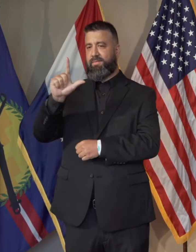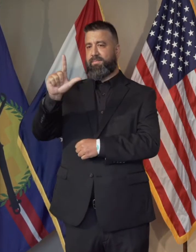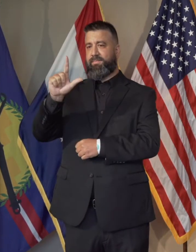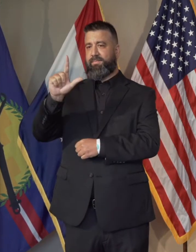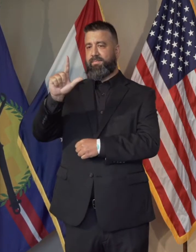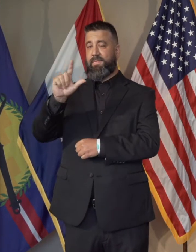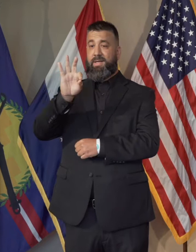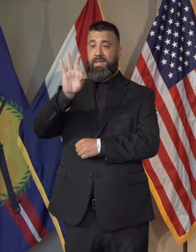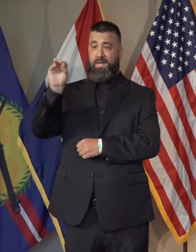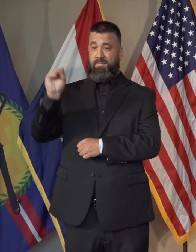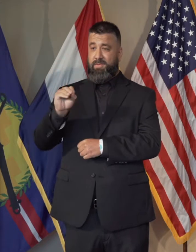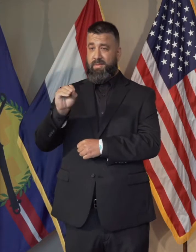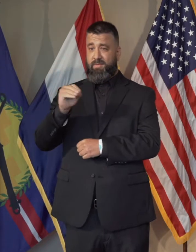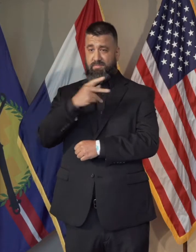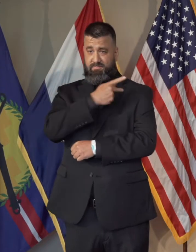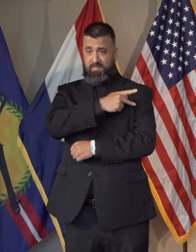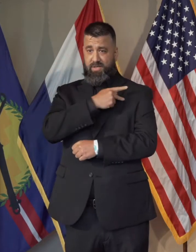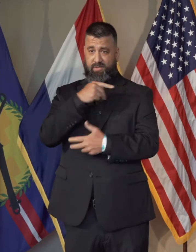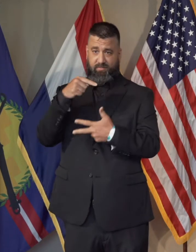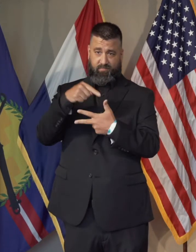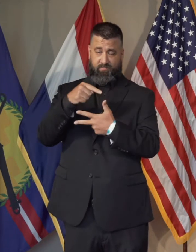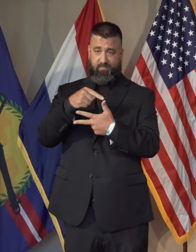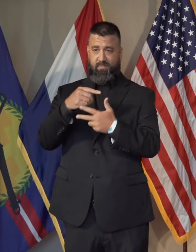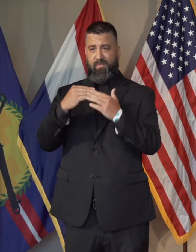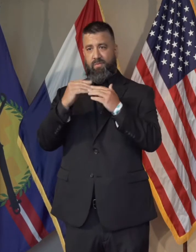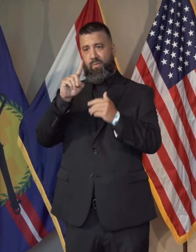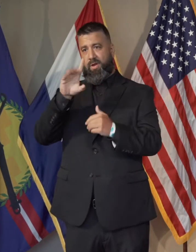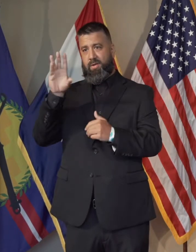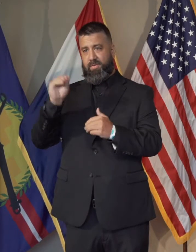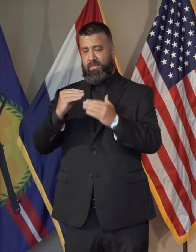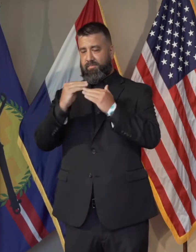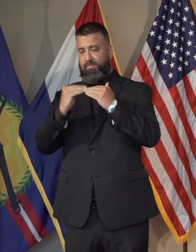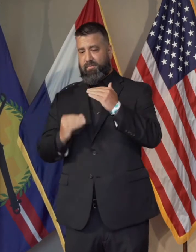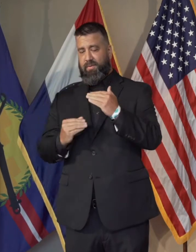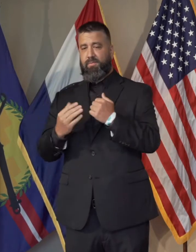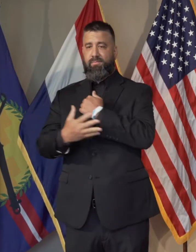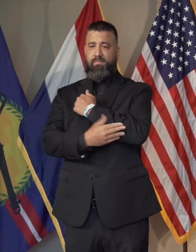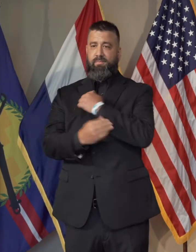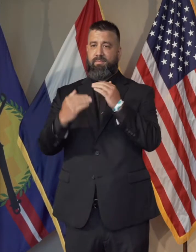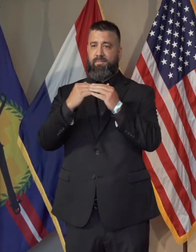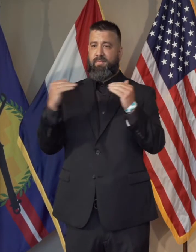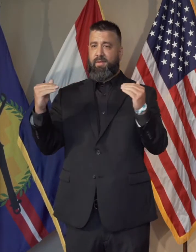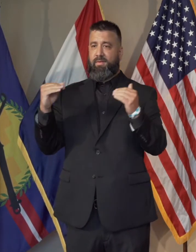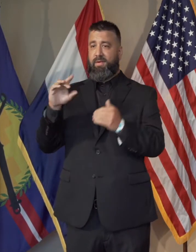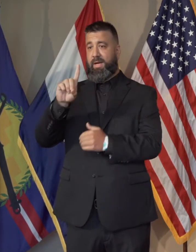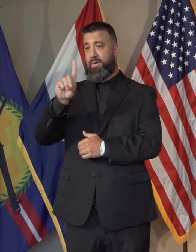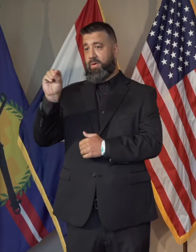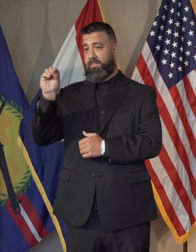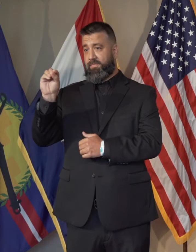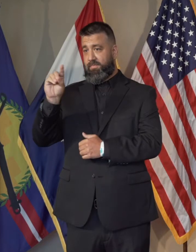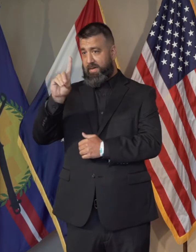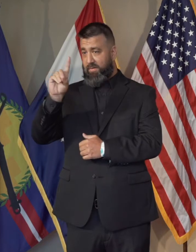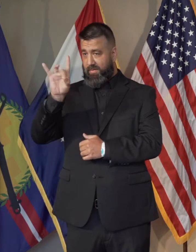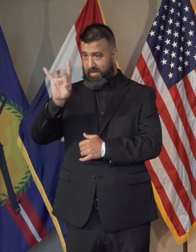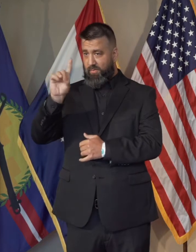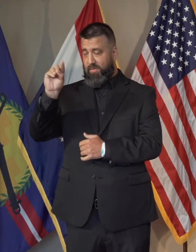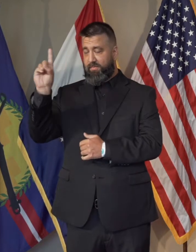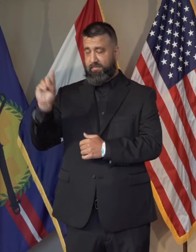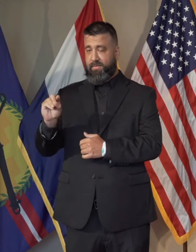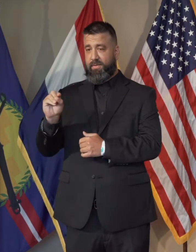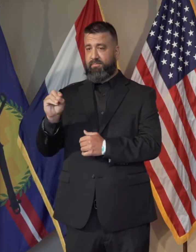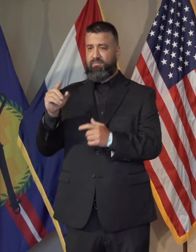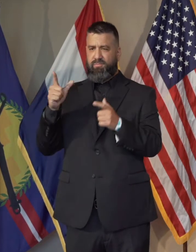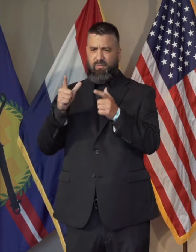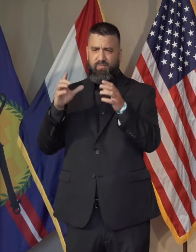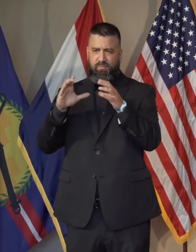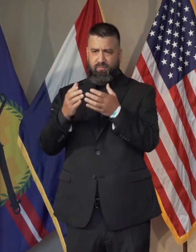100% below the federal poverty level, and 81% of Affinia's patients are minority. The grant will allow